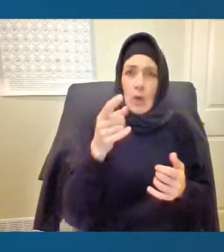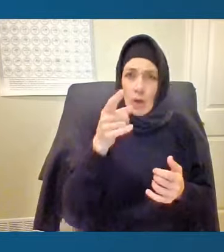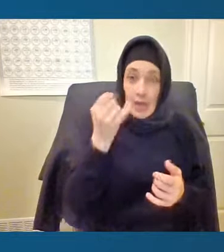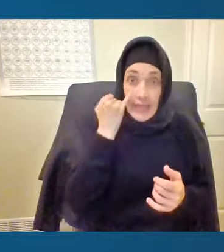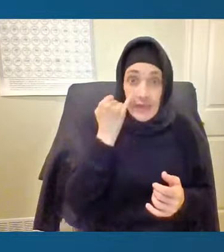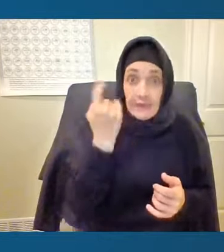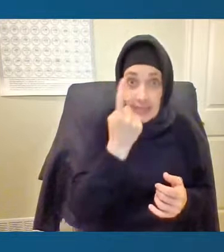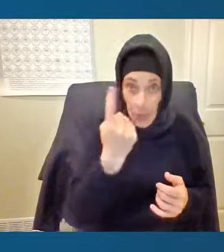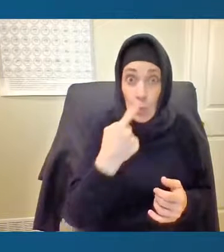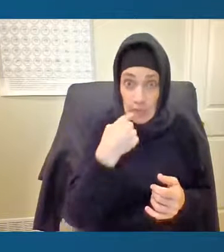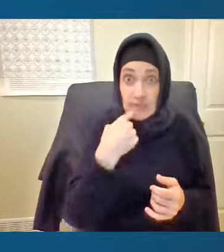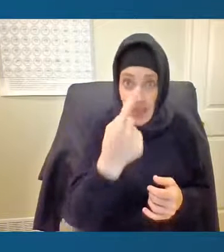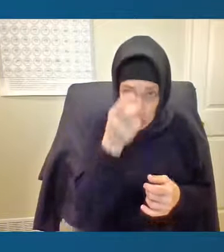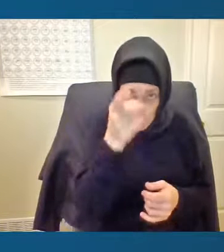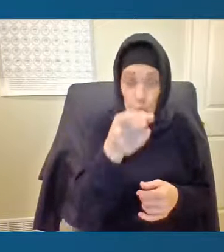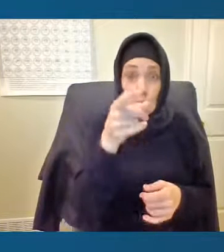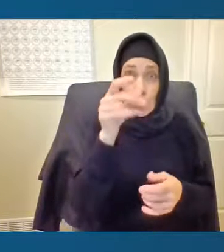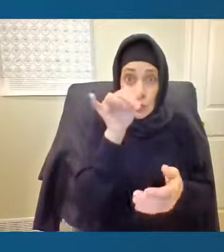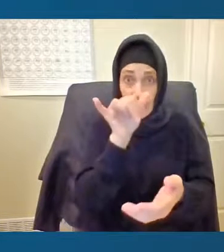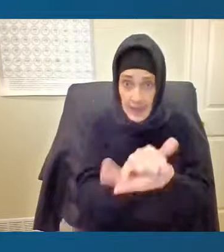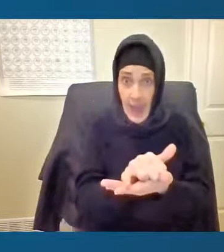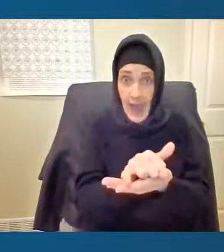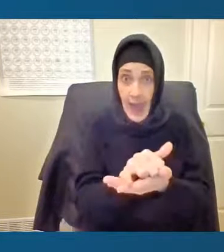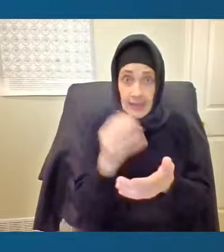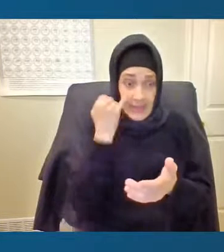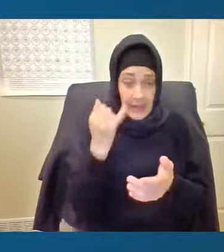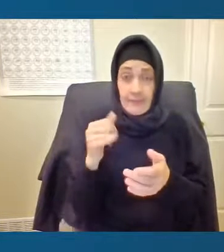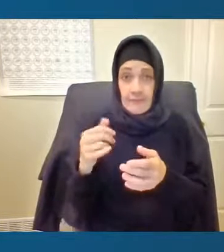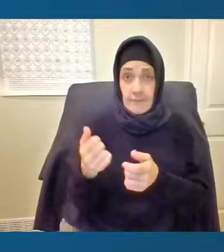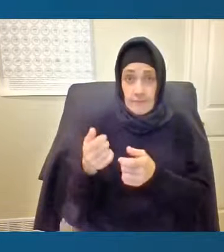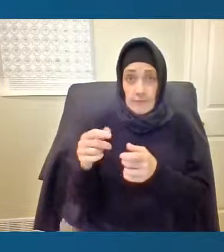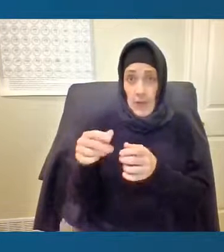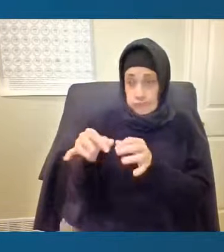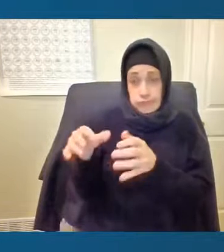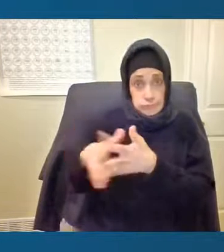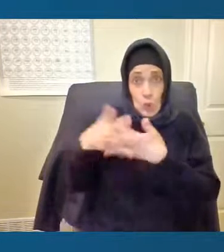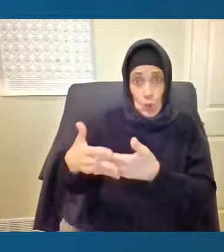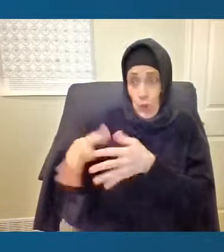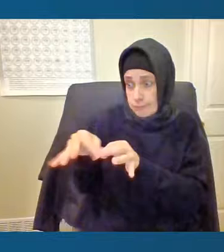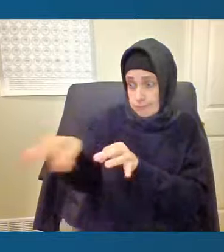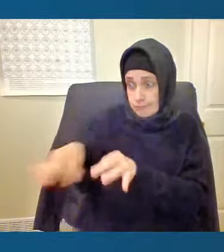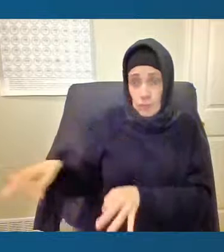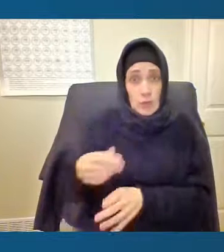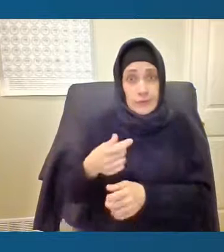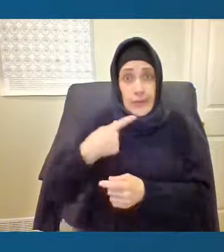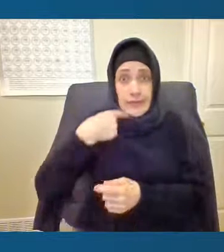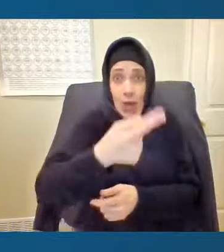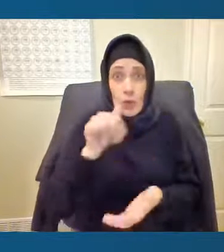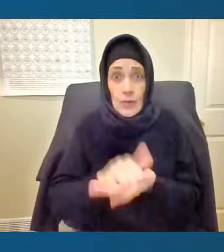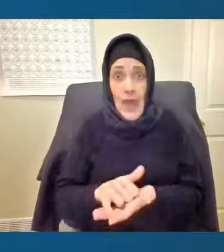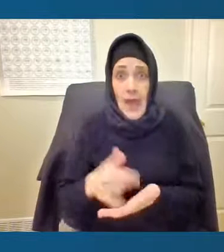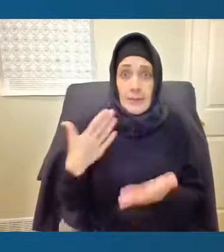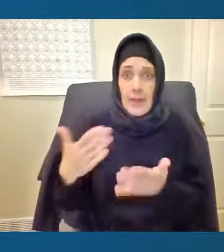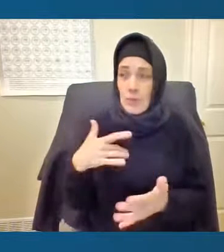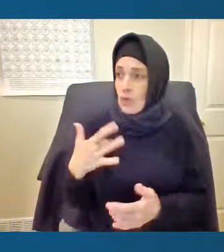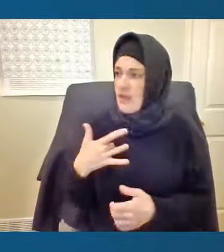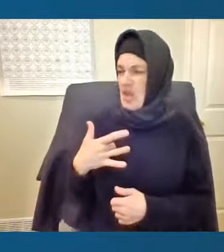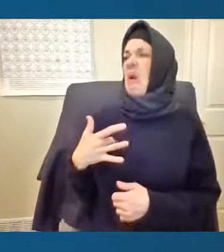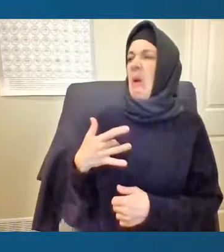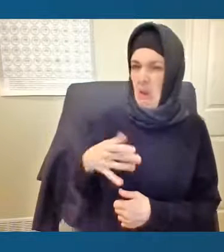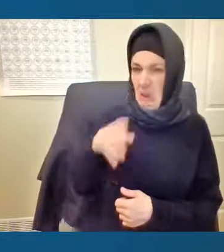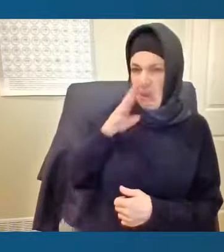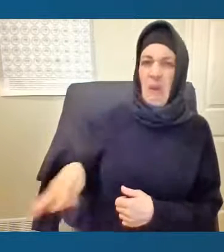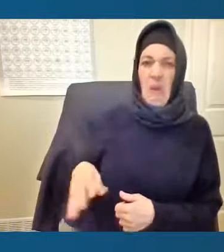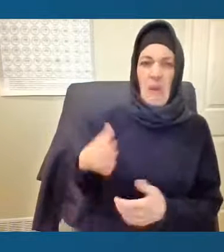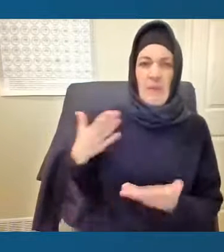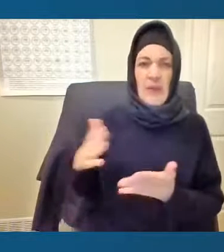you know, we're here like, yo, what are you talking about? Yo, you're just using that for your own. Da, da, da, da, da. We might get more mad, right? There's statements when you use religion